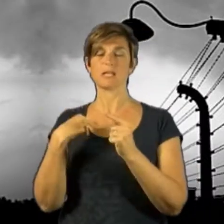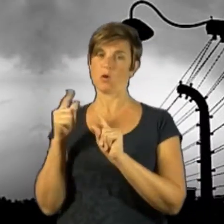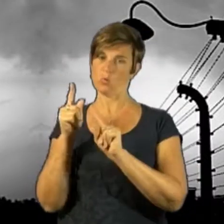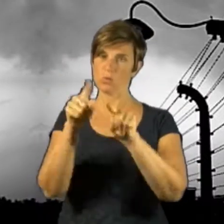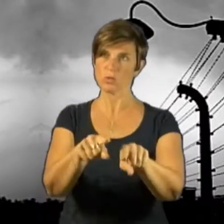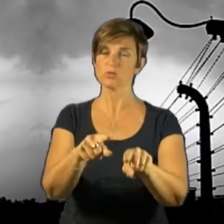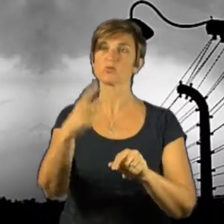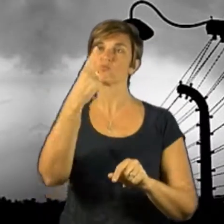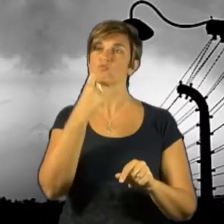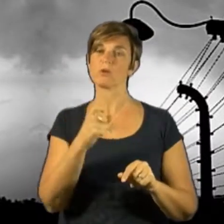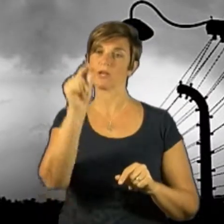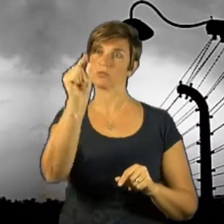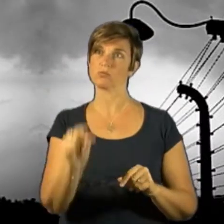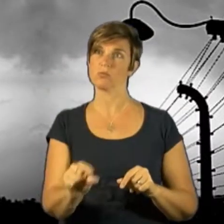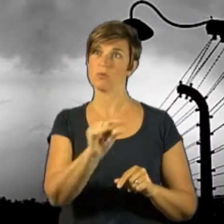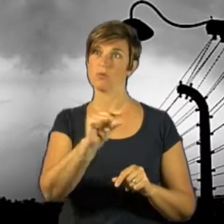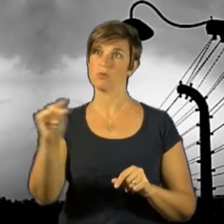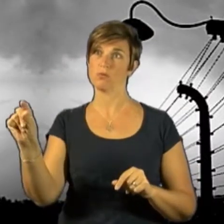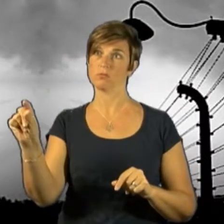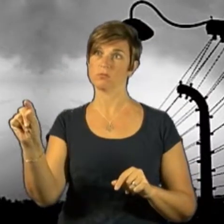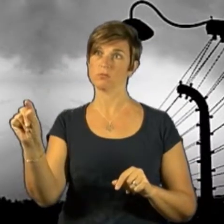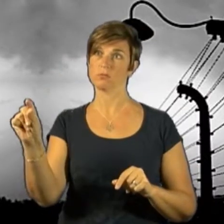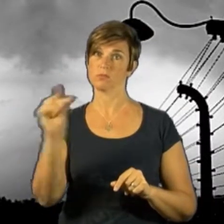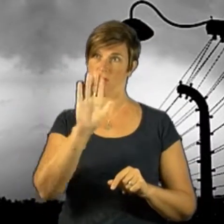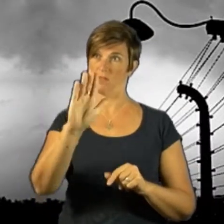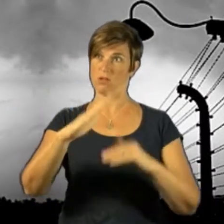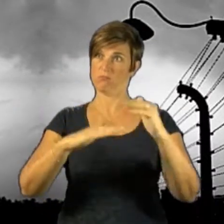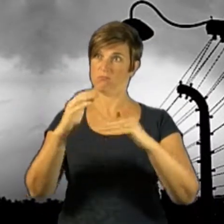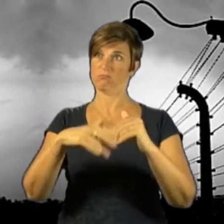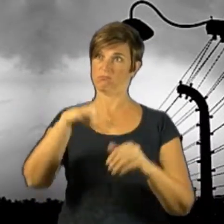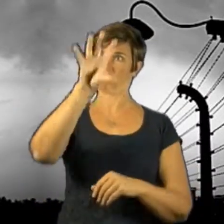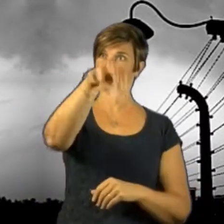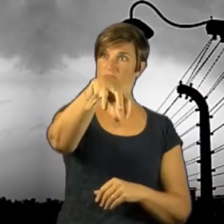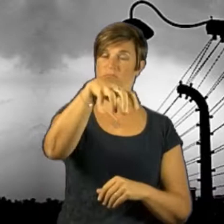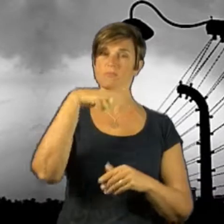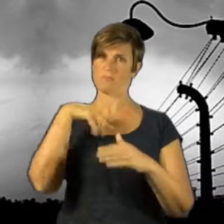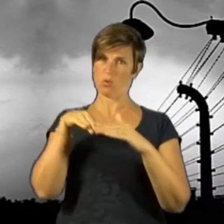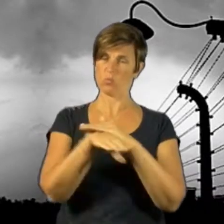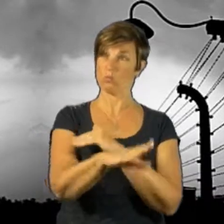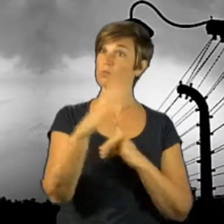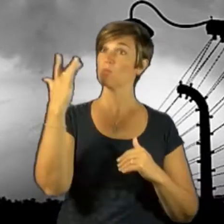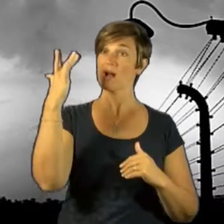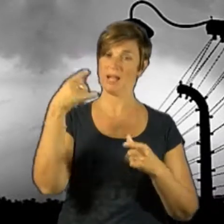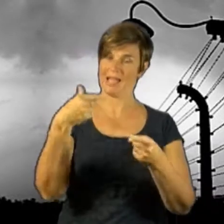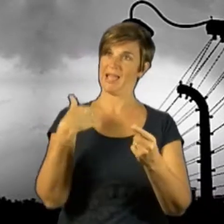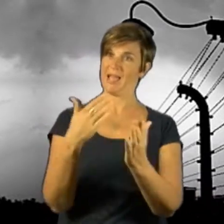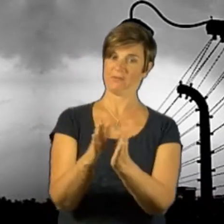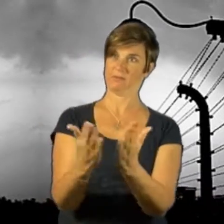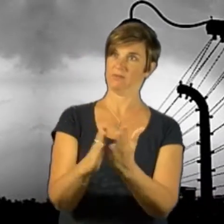In those days I went immediately to the Red Cross to look at the list that showed who had survived and who had died.